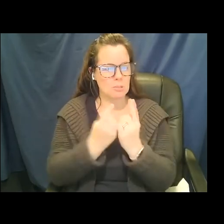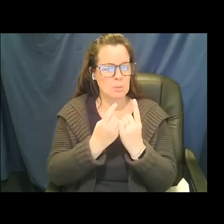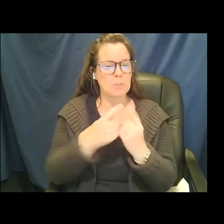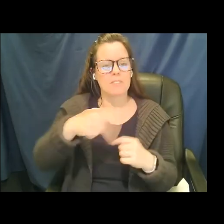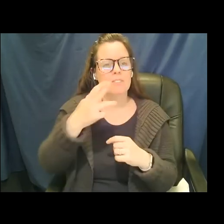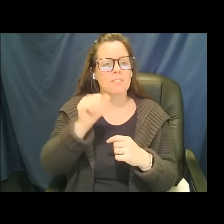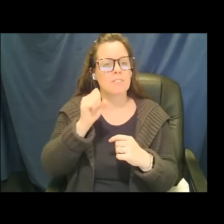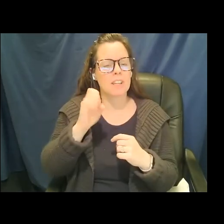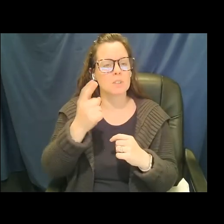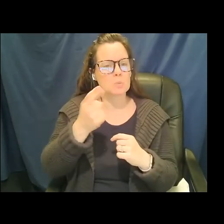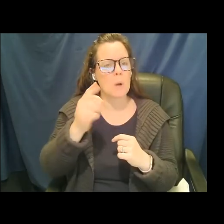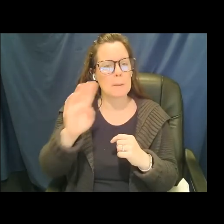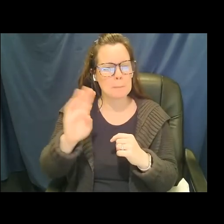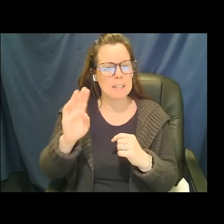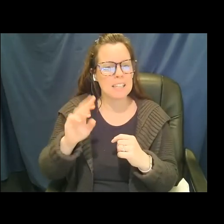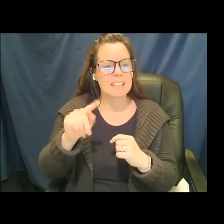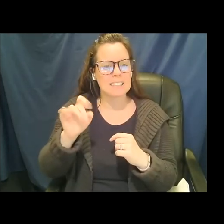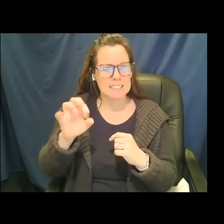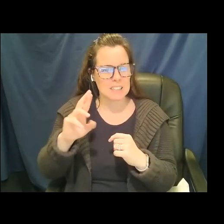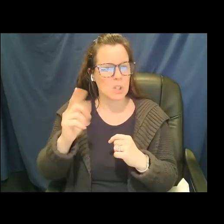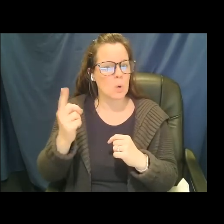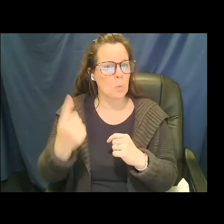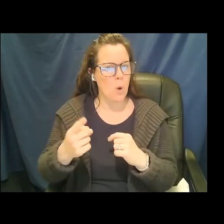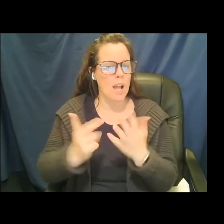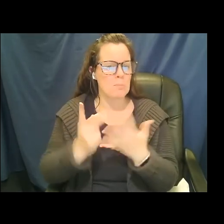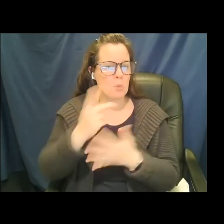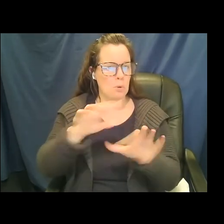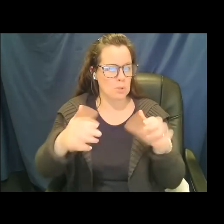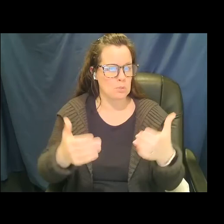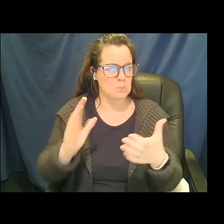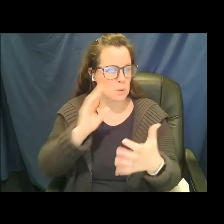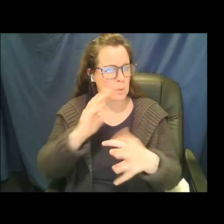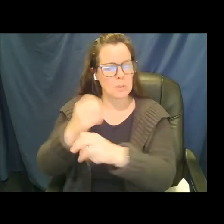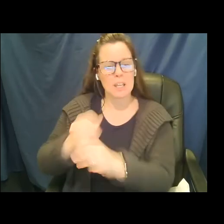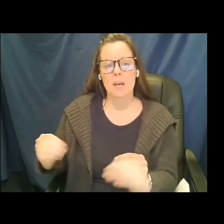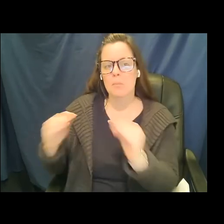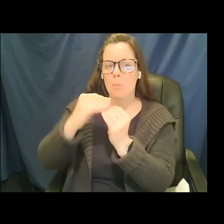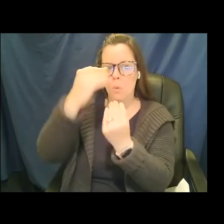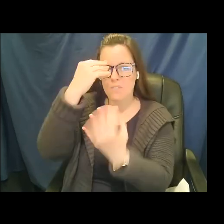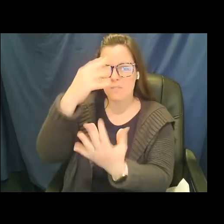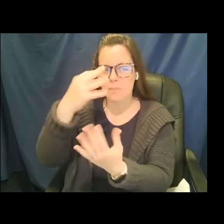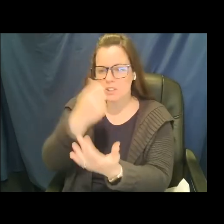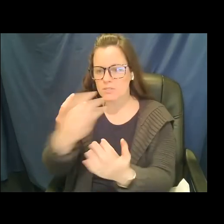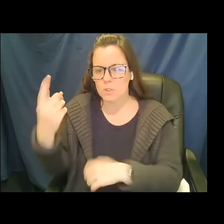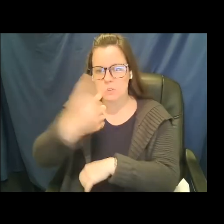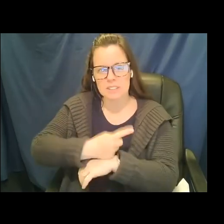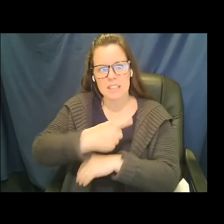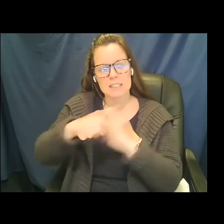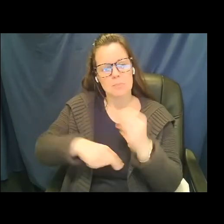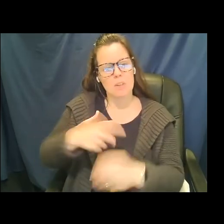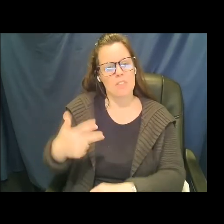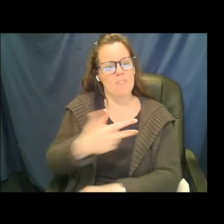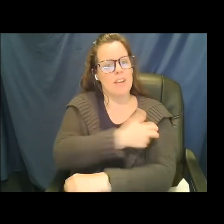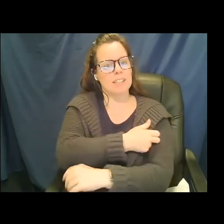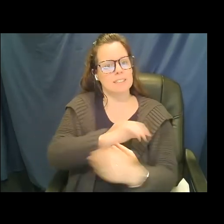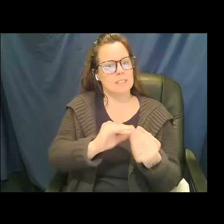1 priority groups. We expect to receive more information in the next few days about what the vaccine supply will look